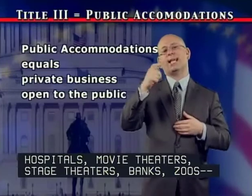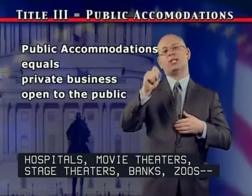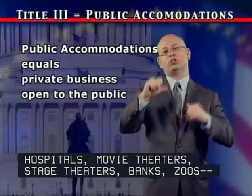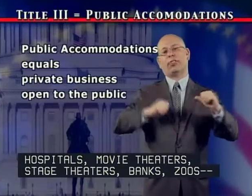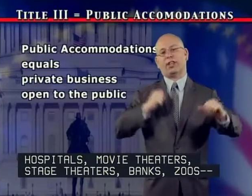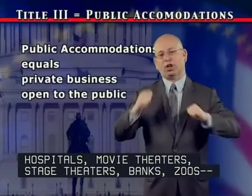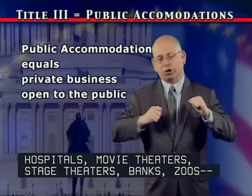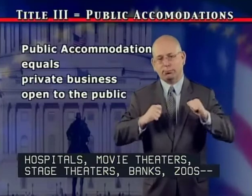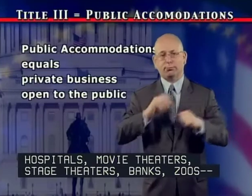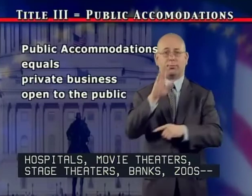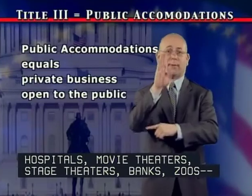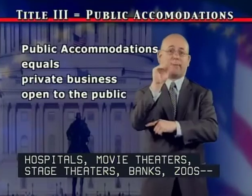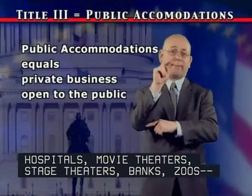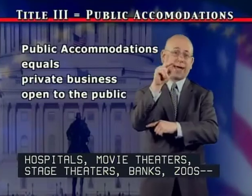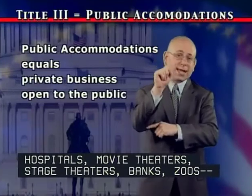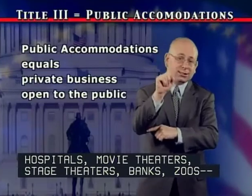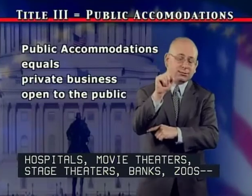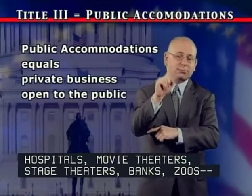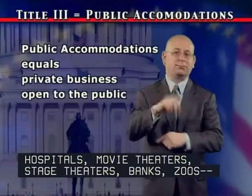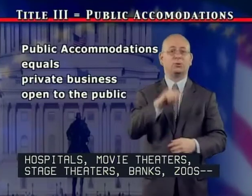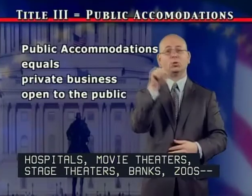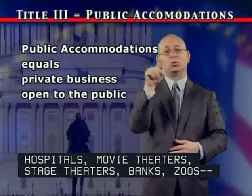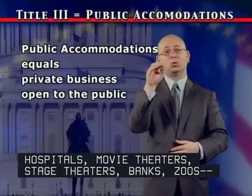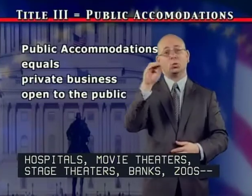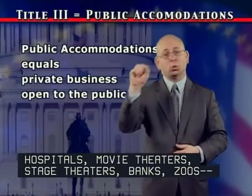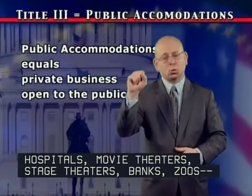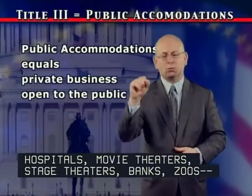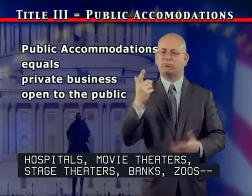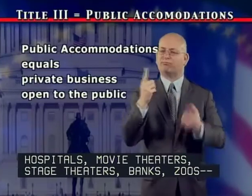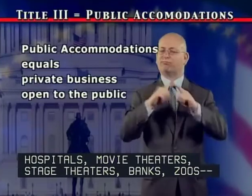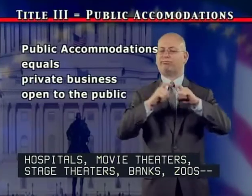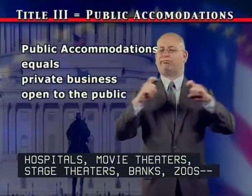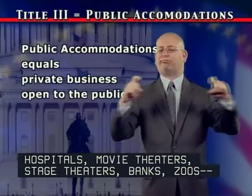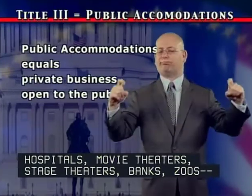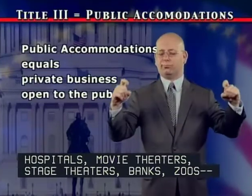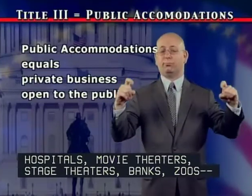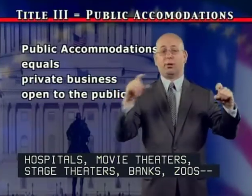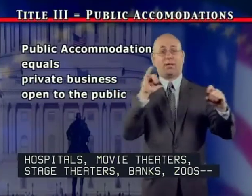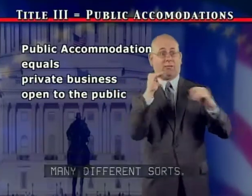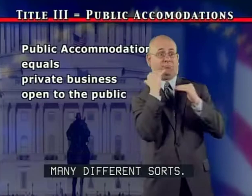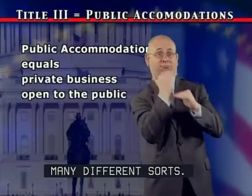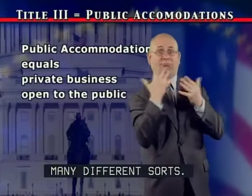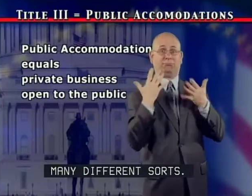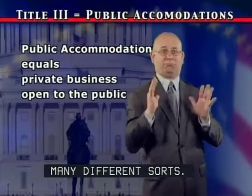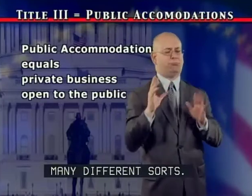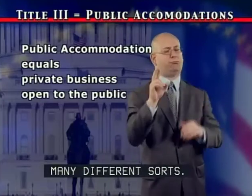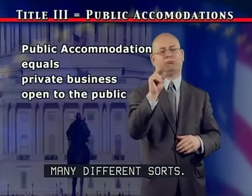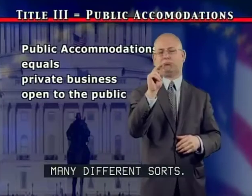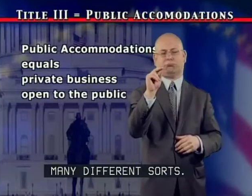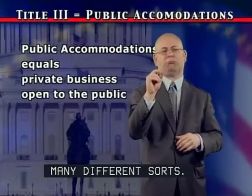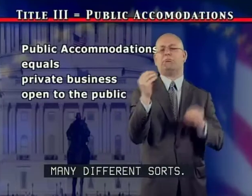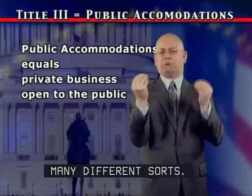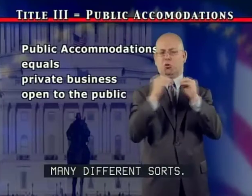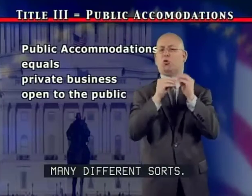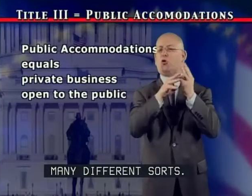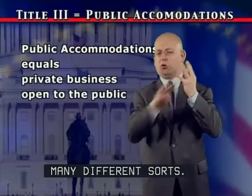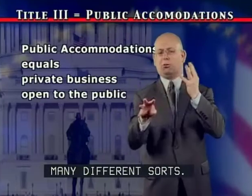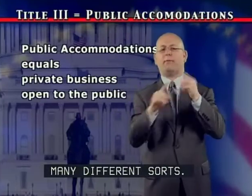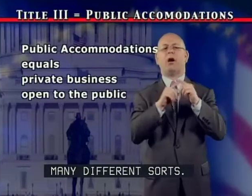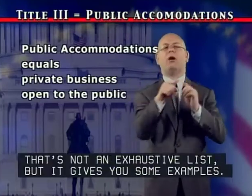stage theaters, banks, zoos, many different sorts.